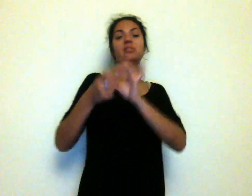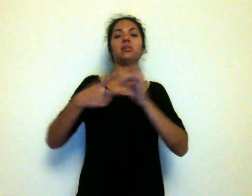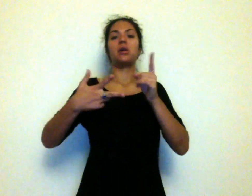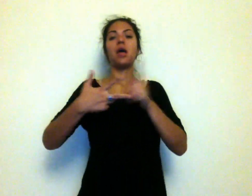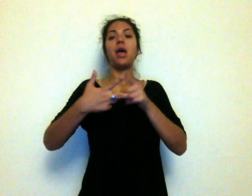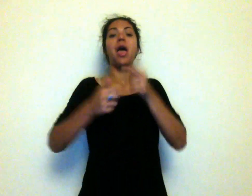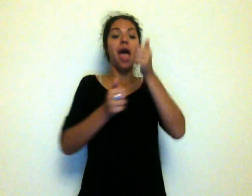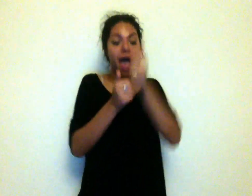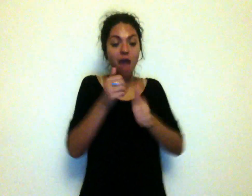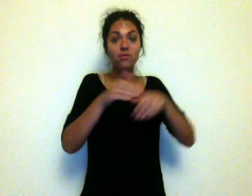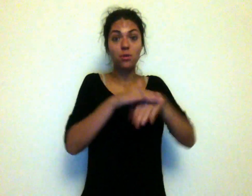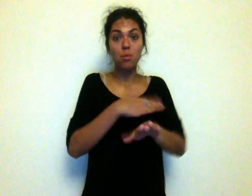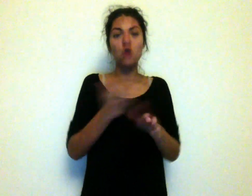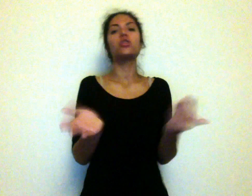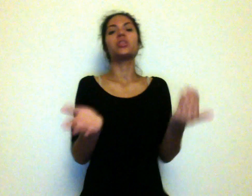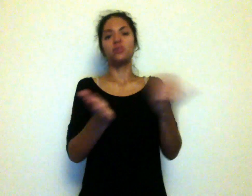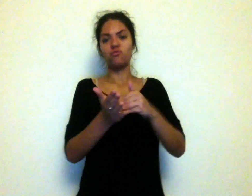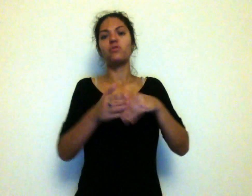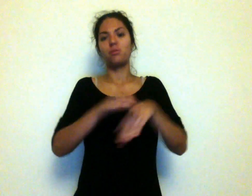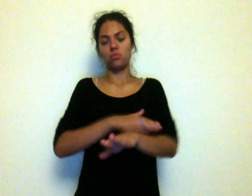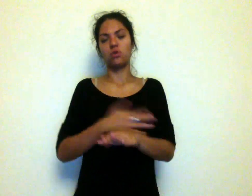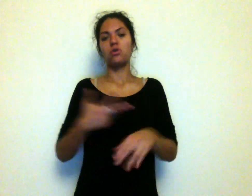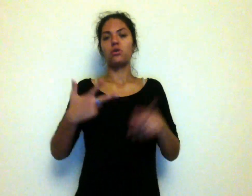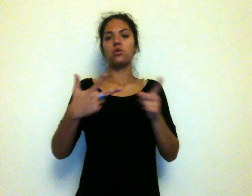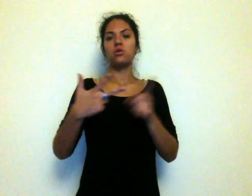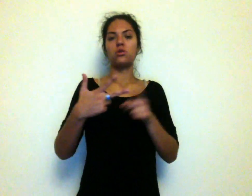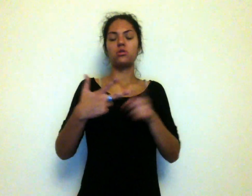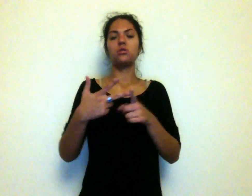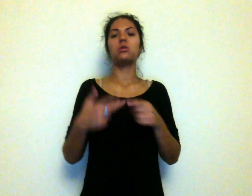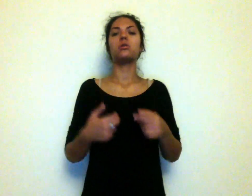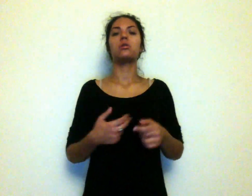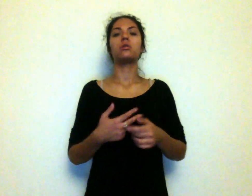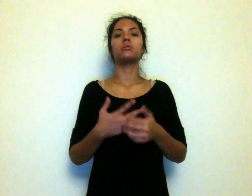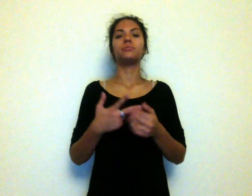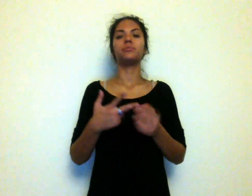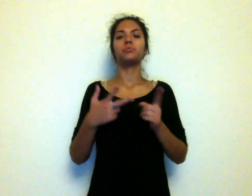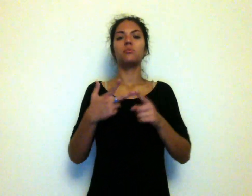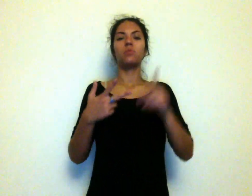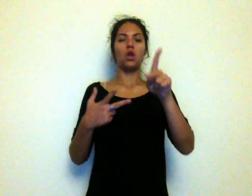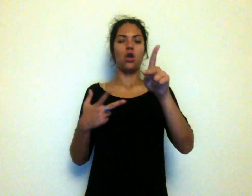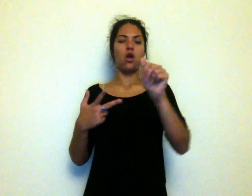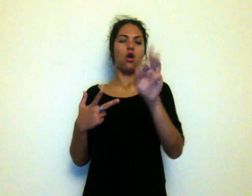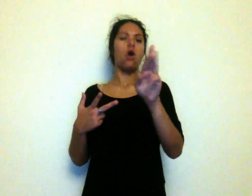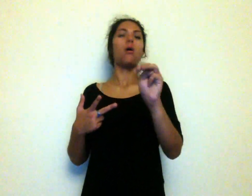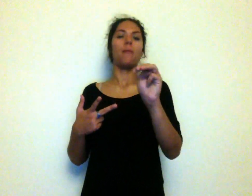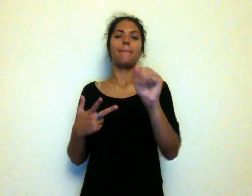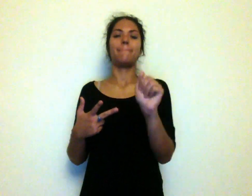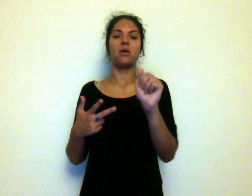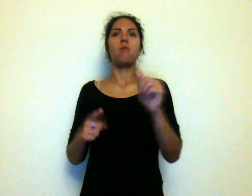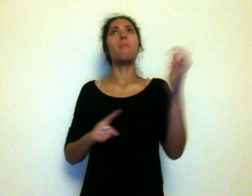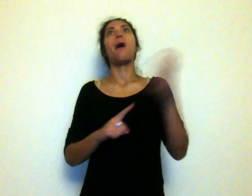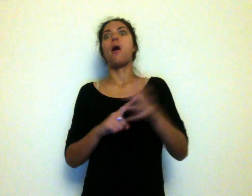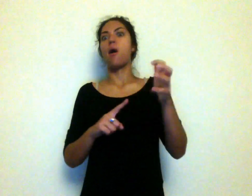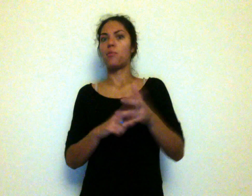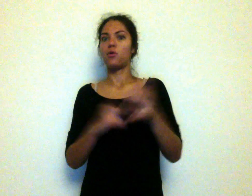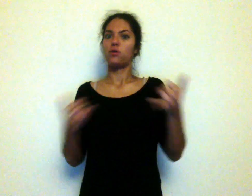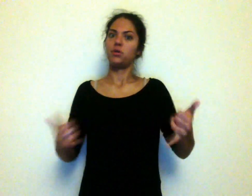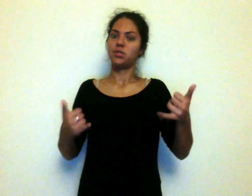this doctrine of reincarnation, in fact, is getting very, very popular even in the Western part of the world. And by the way, just in case you and